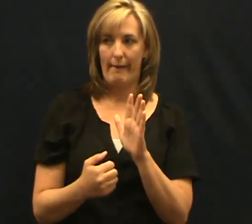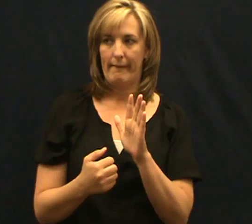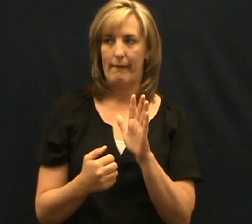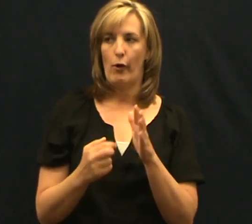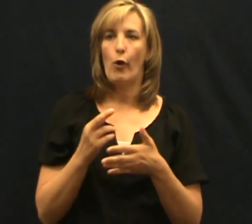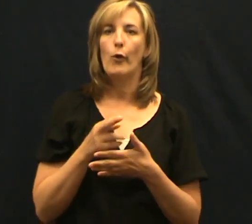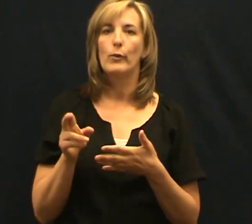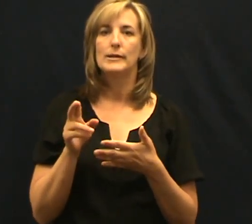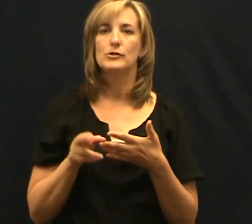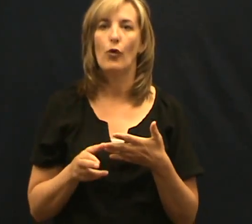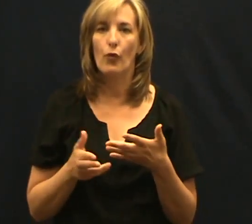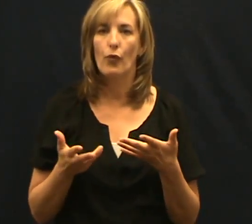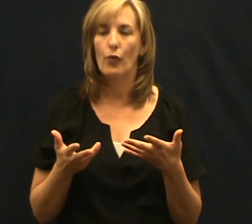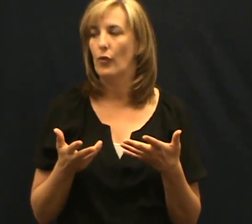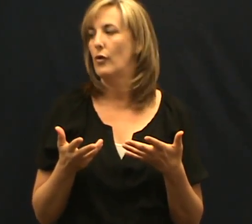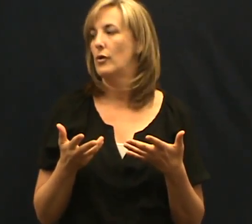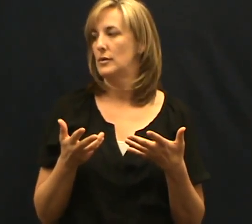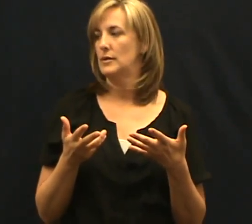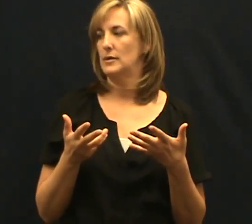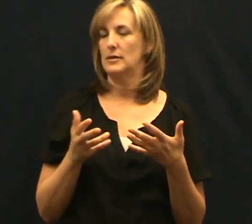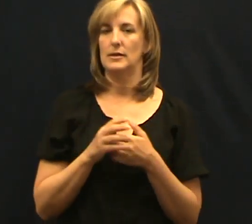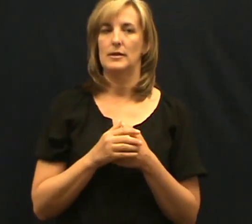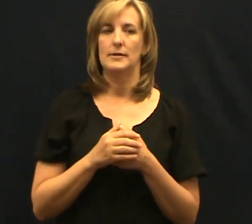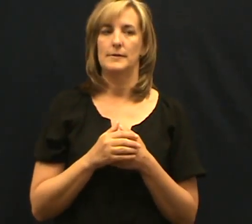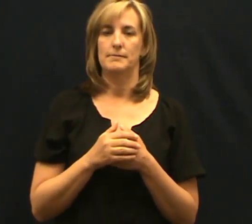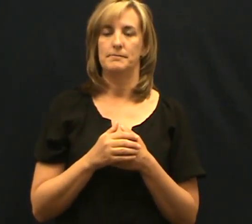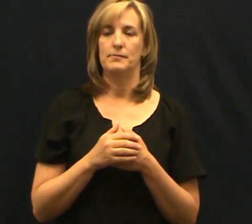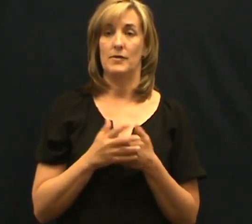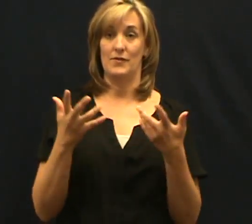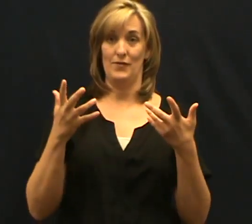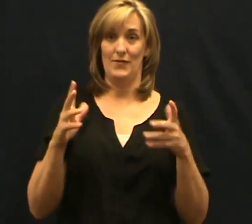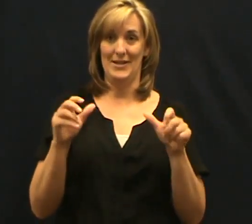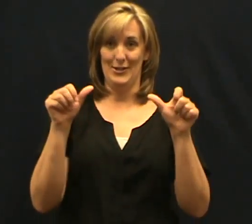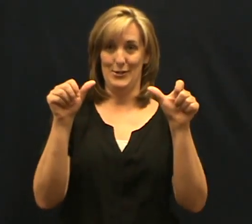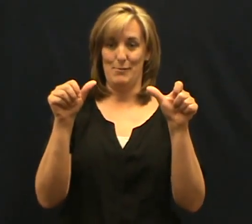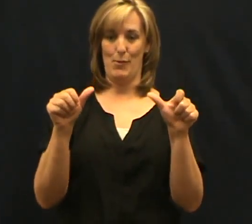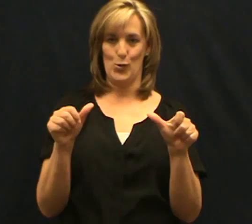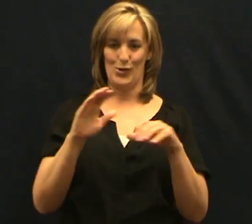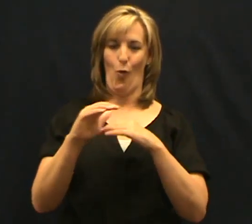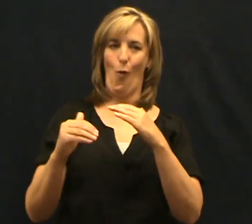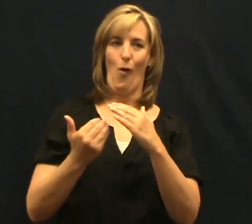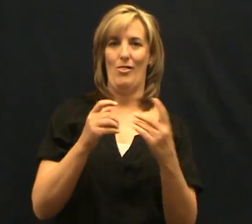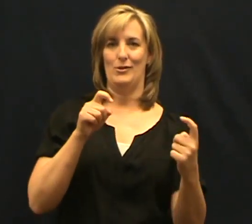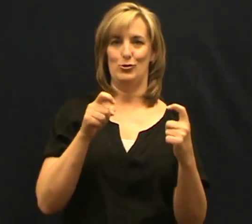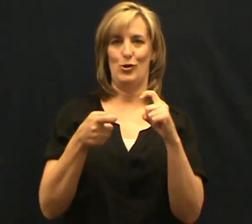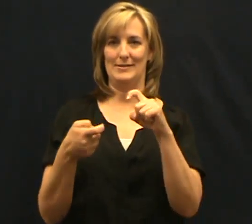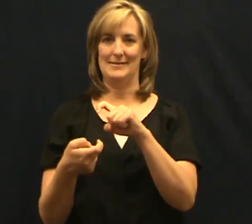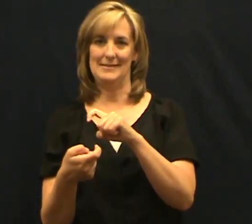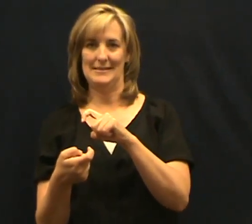trial balance. So once we've posted all of our adjustments, we have, and